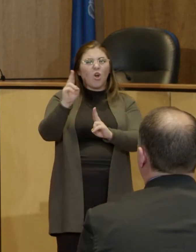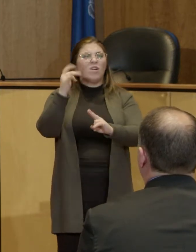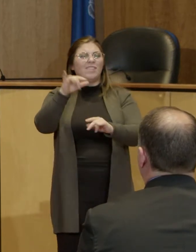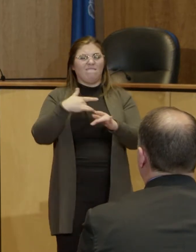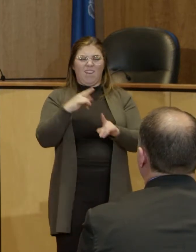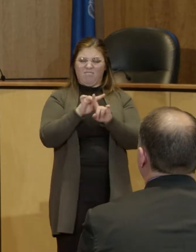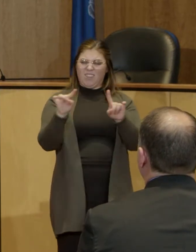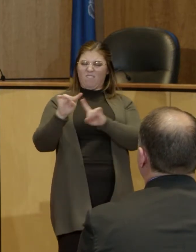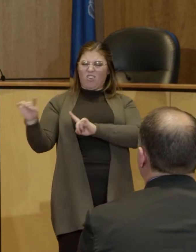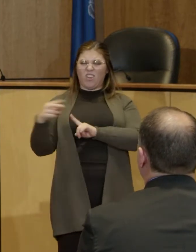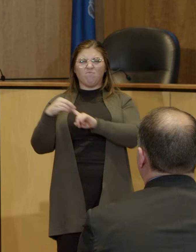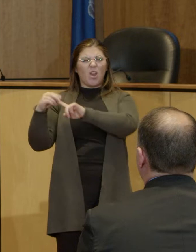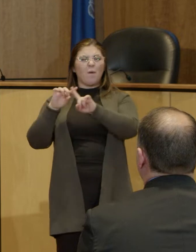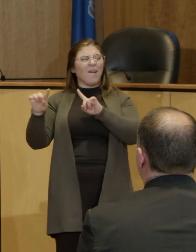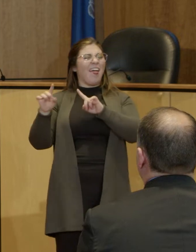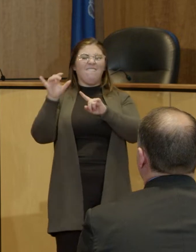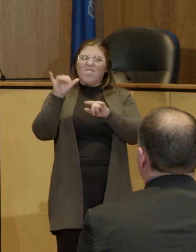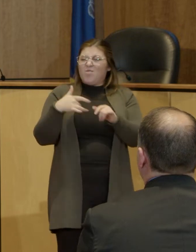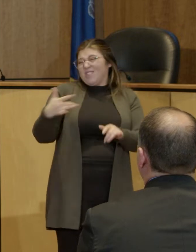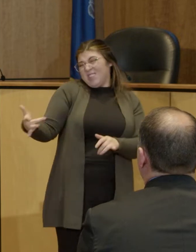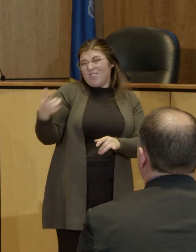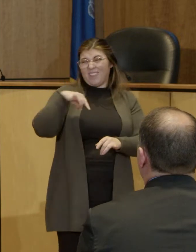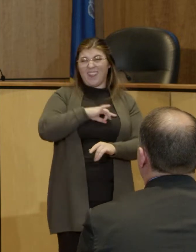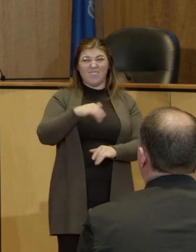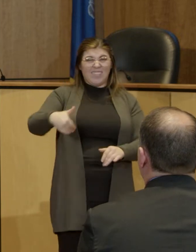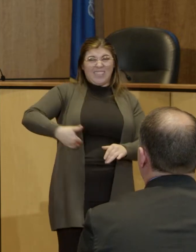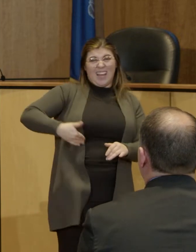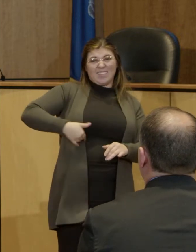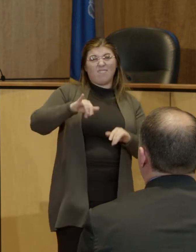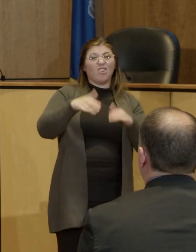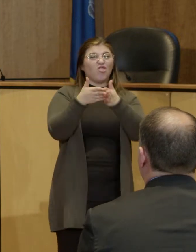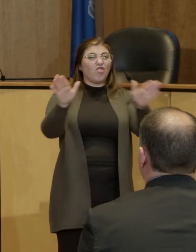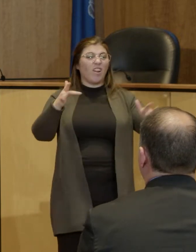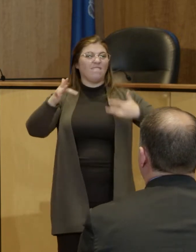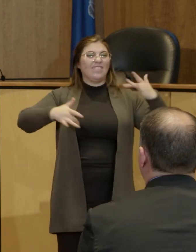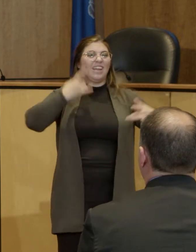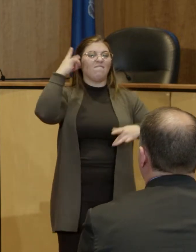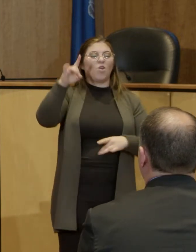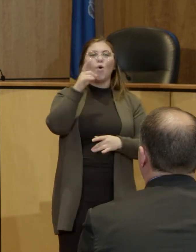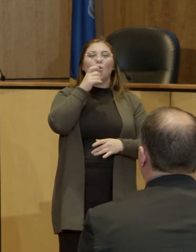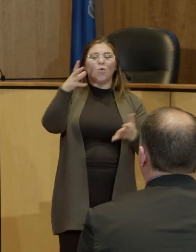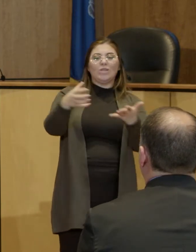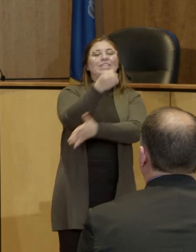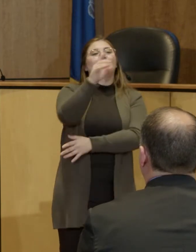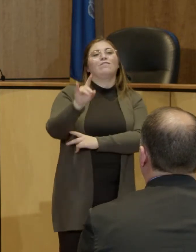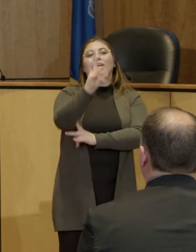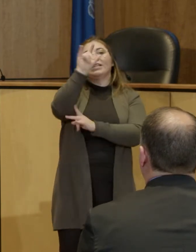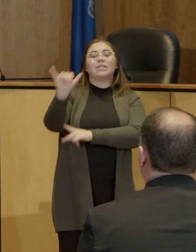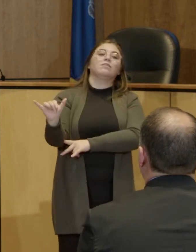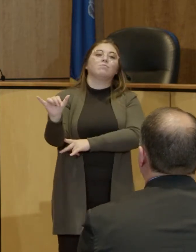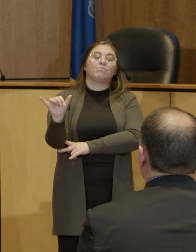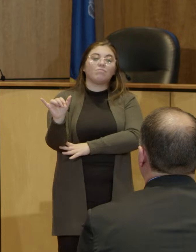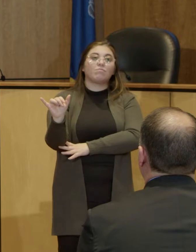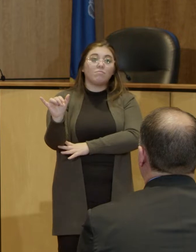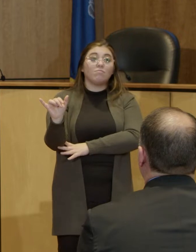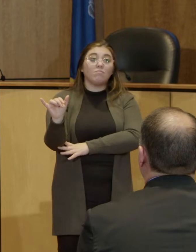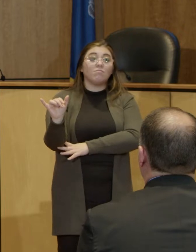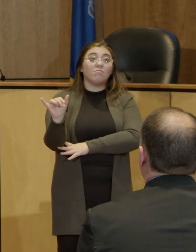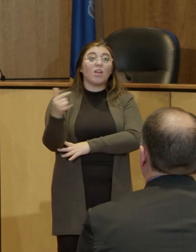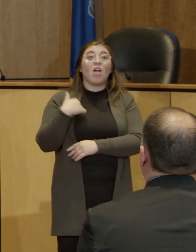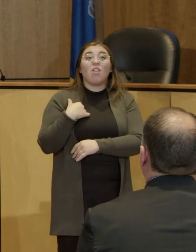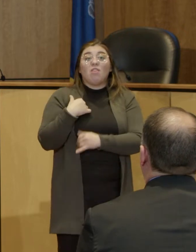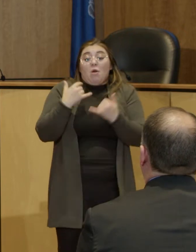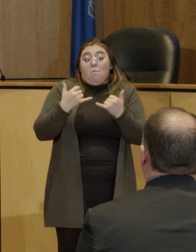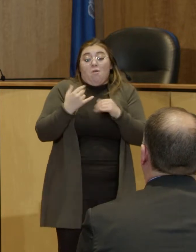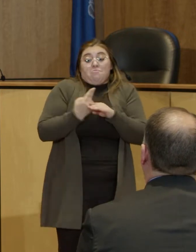but for the most part, that was the sense of kind of the general feeling of who deserved dignity. The modern